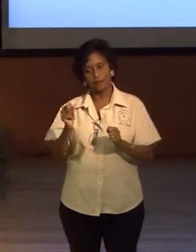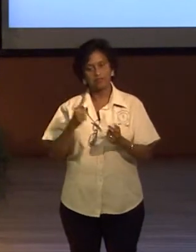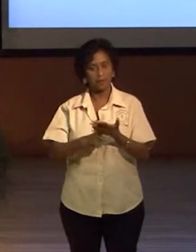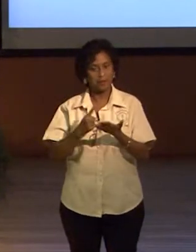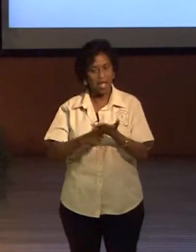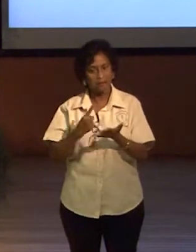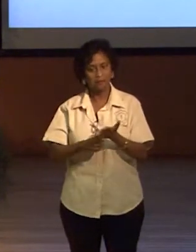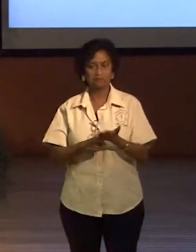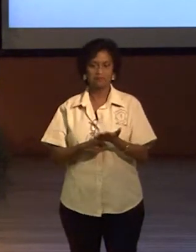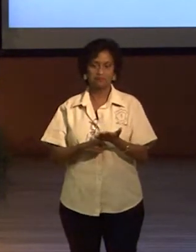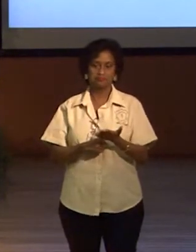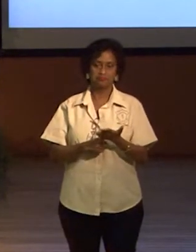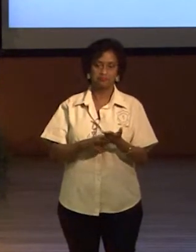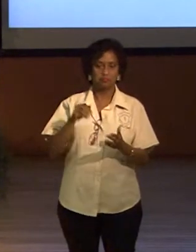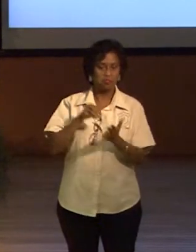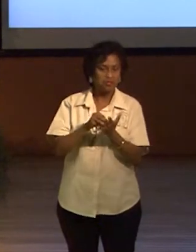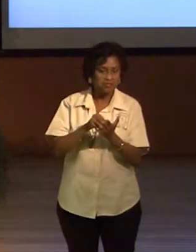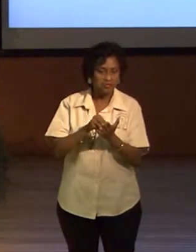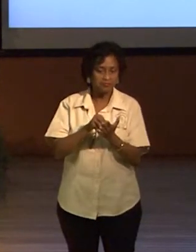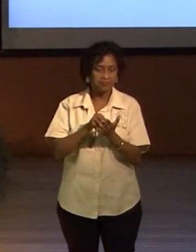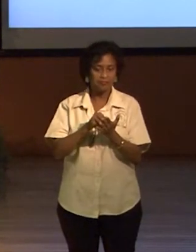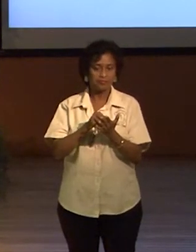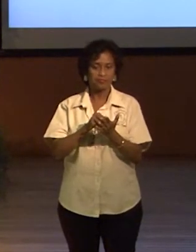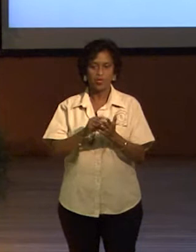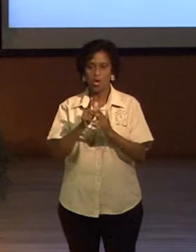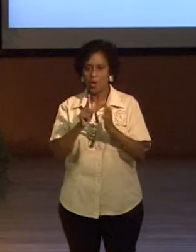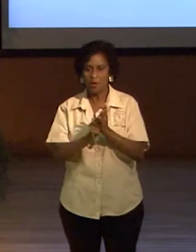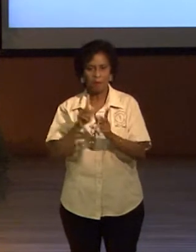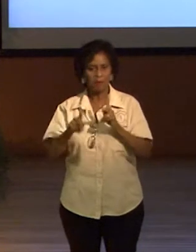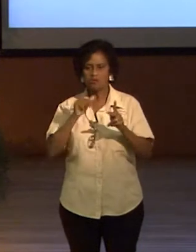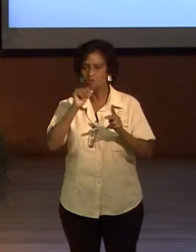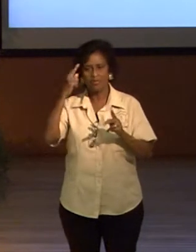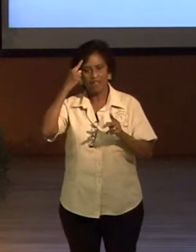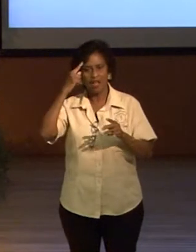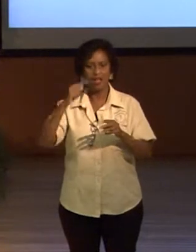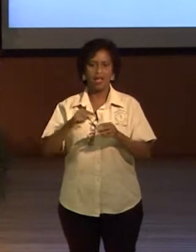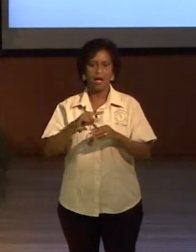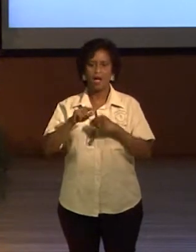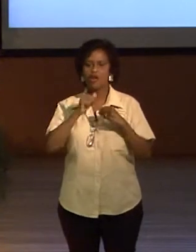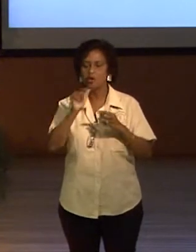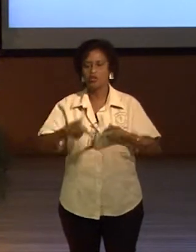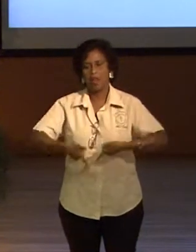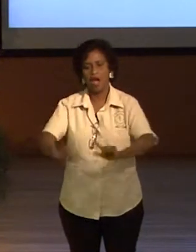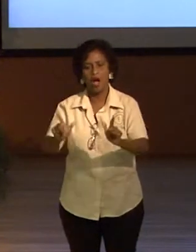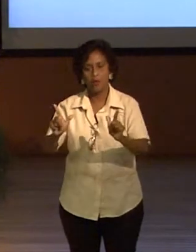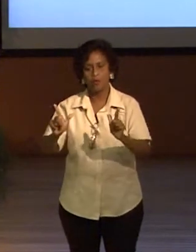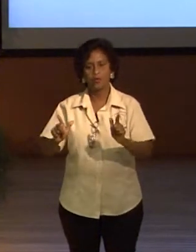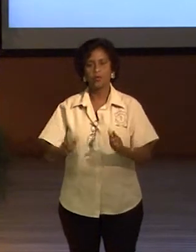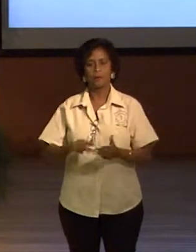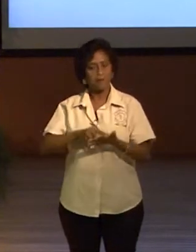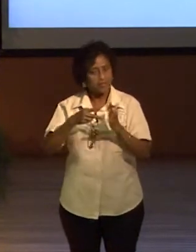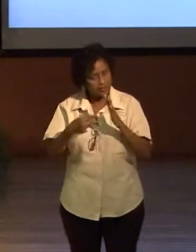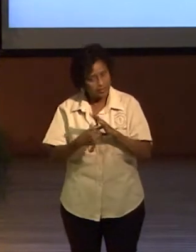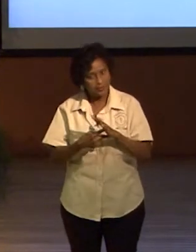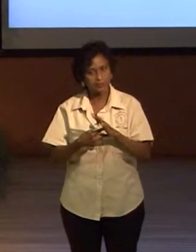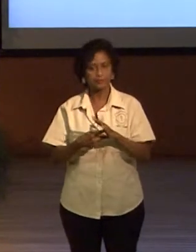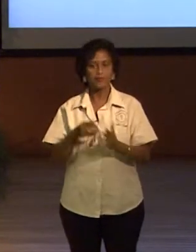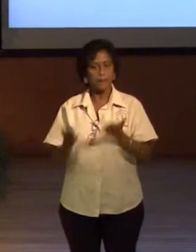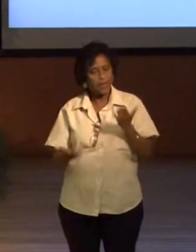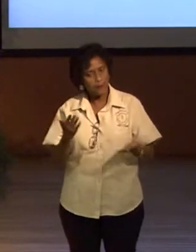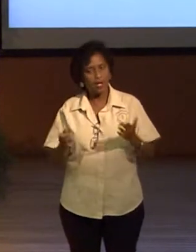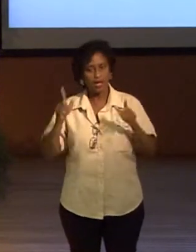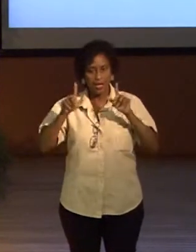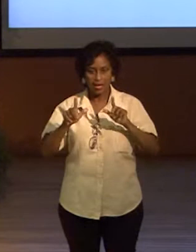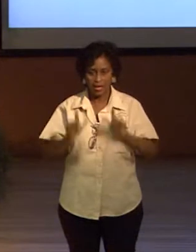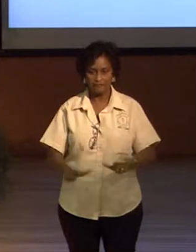reason, because the rationale is that they are prohibited because they are a potential drain on the public purse. But if you look